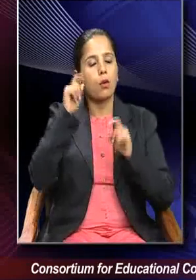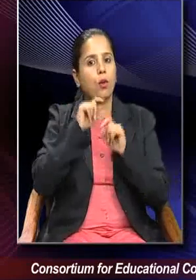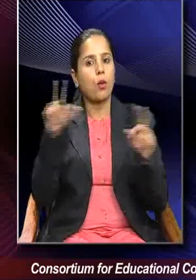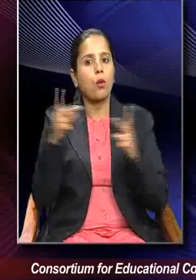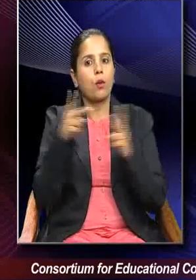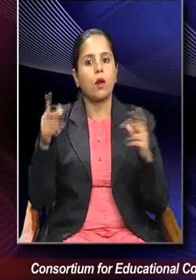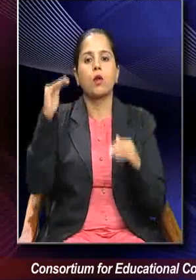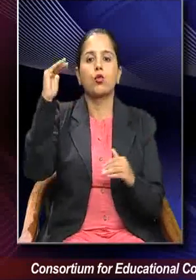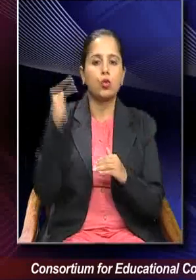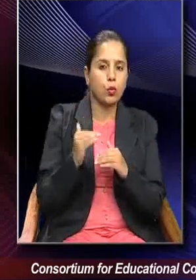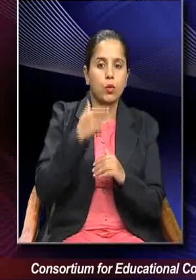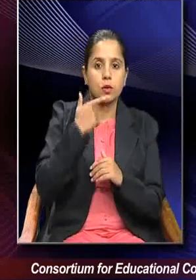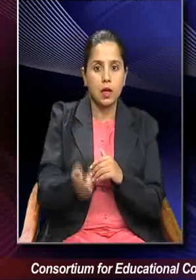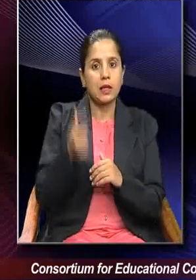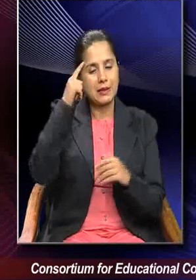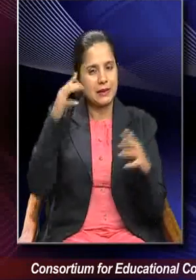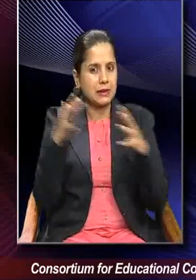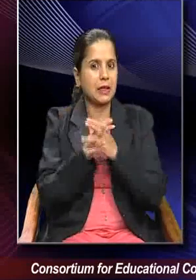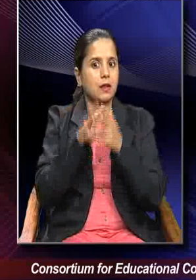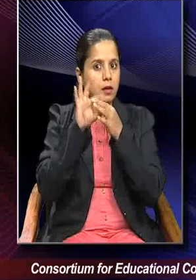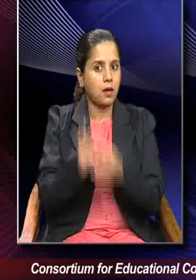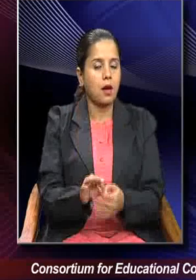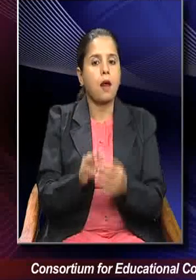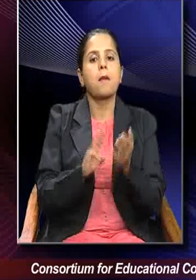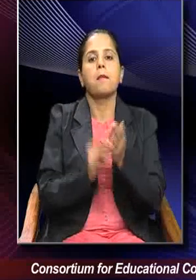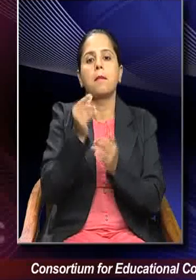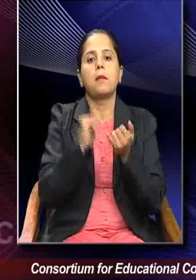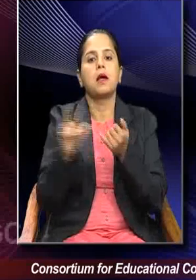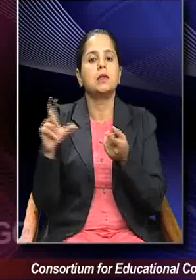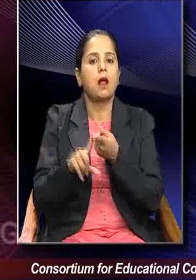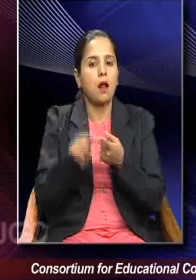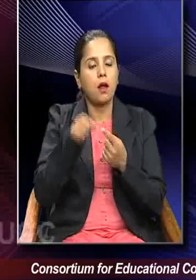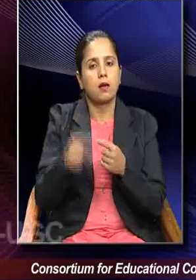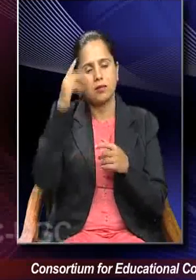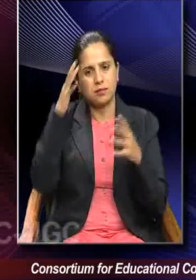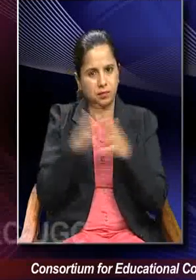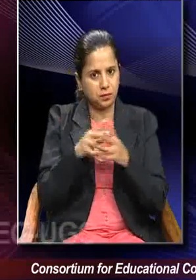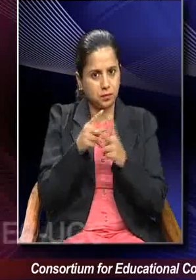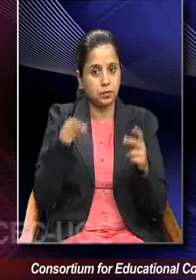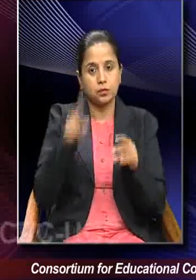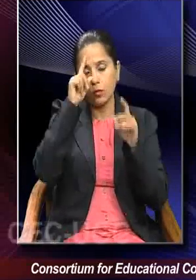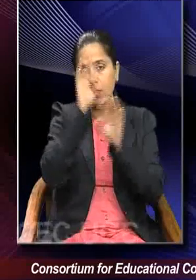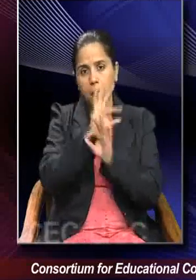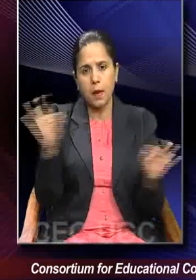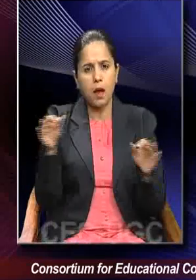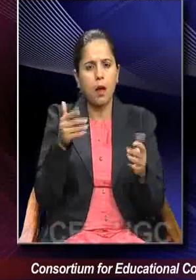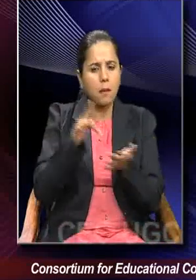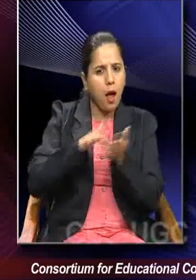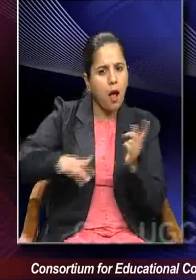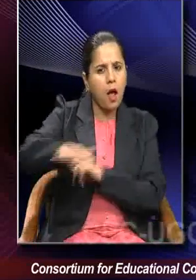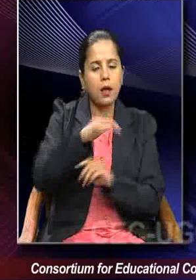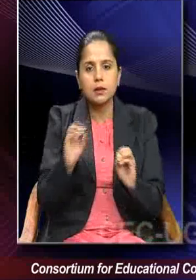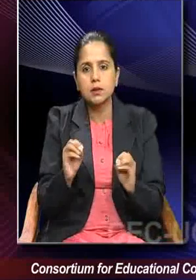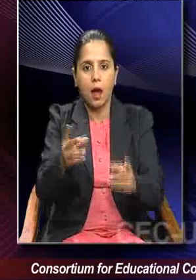and reduce the stress-related muscle tension. Locate a peaceful, cozy area to